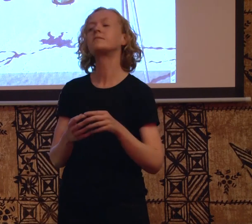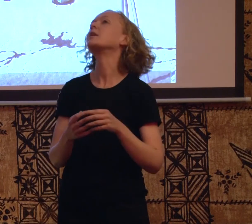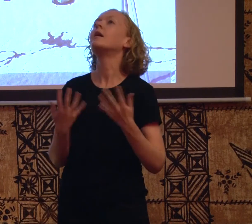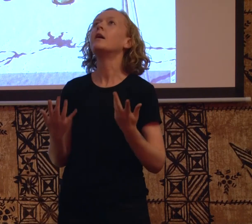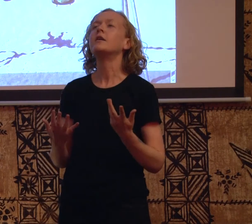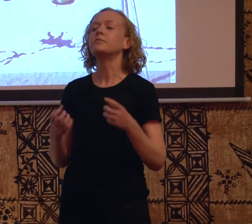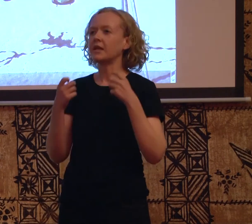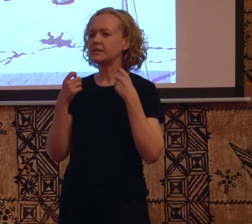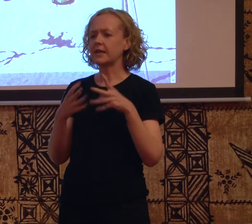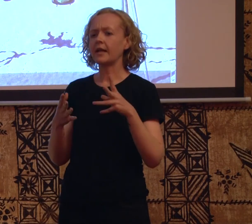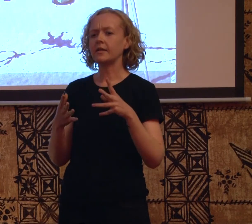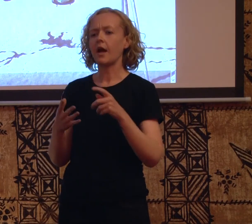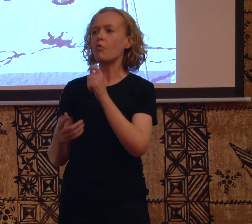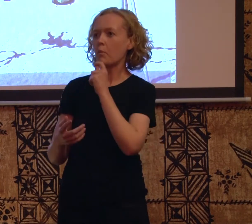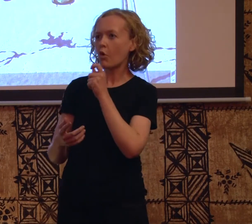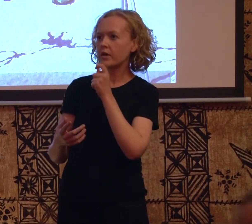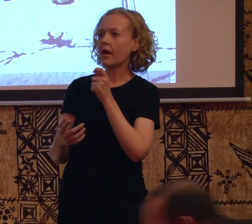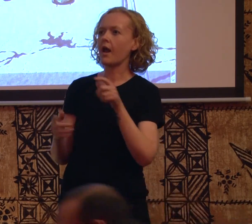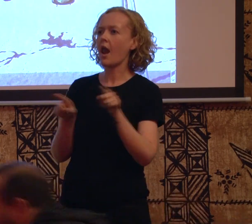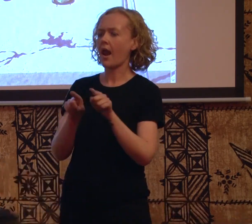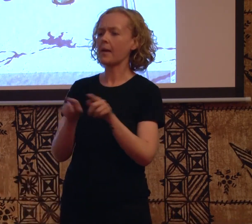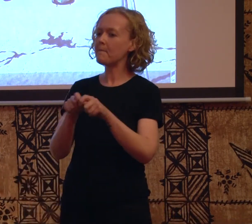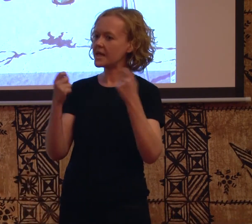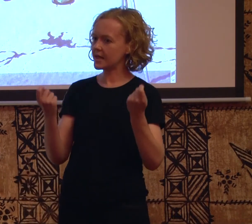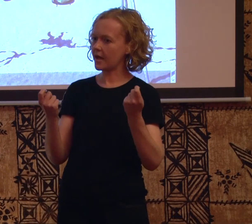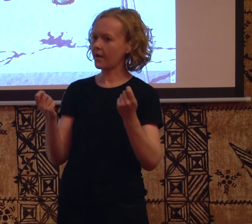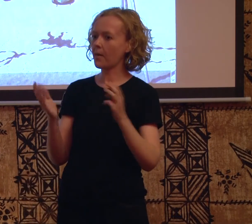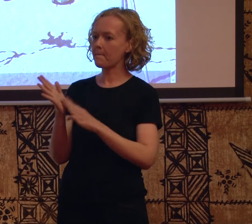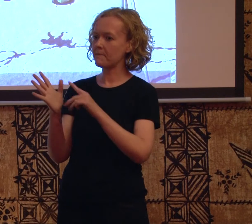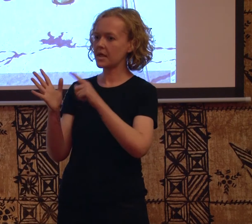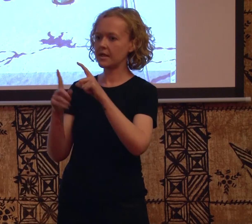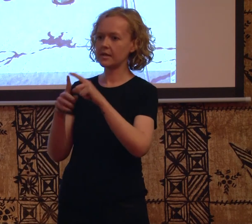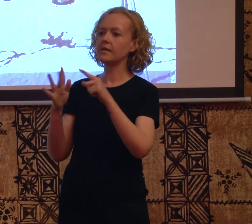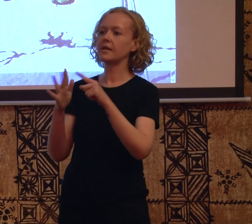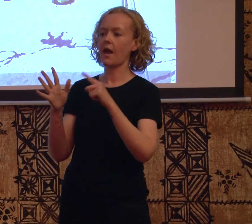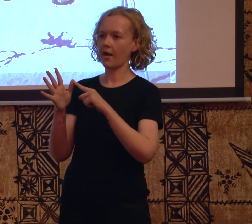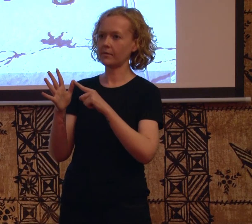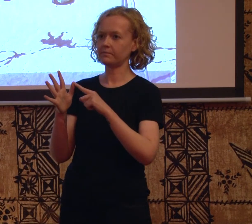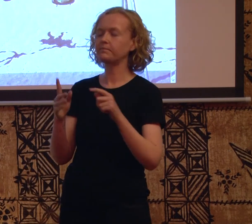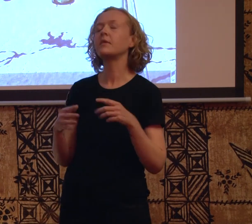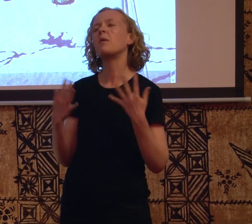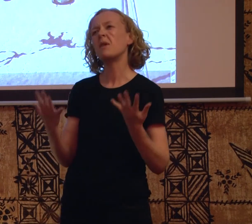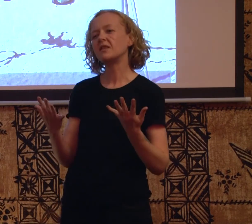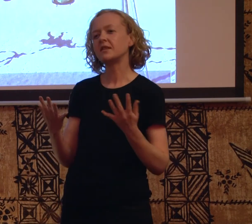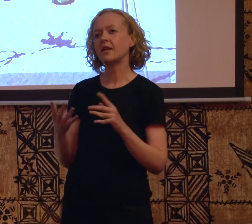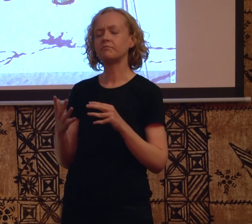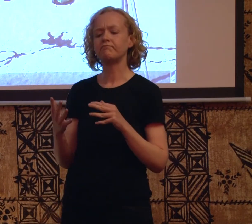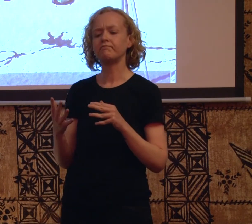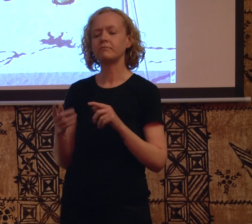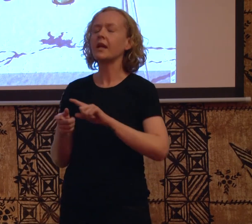Victoria University. I started like a media paper,